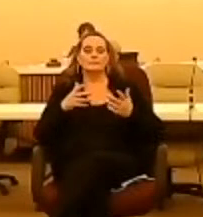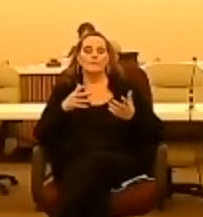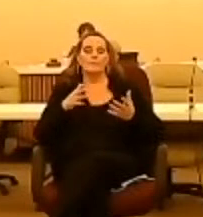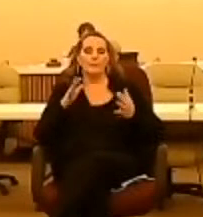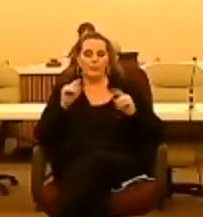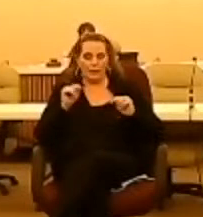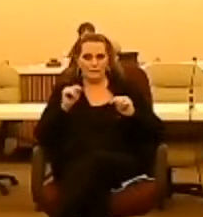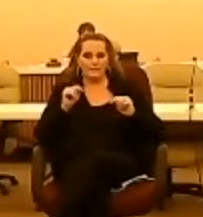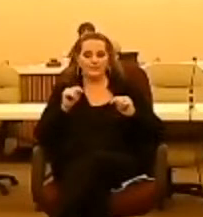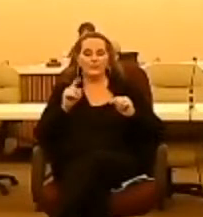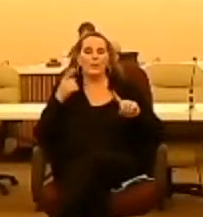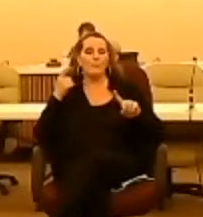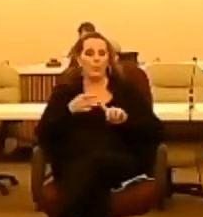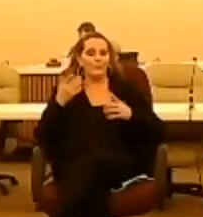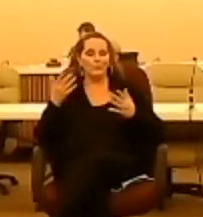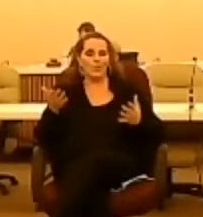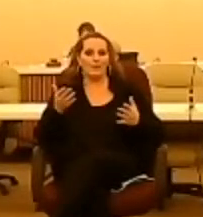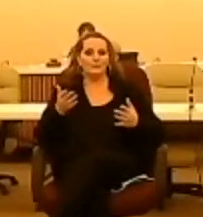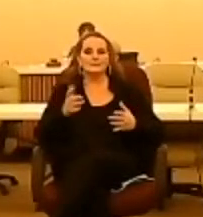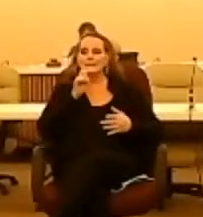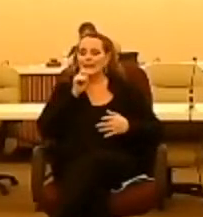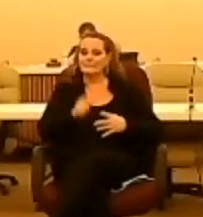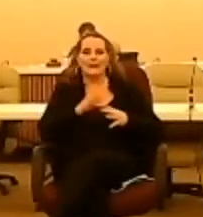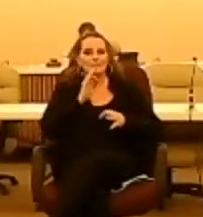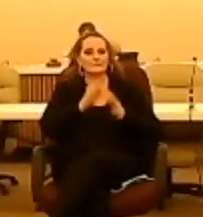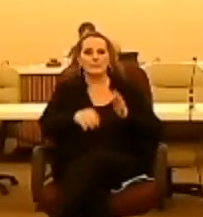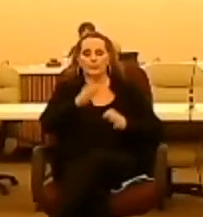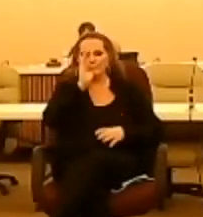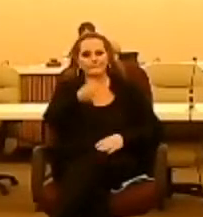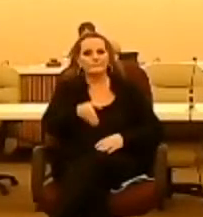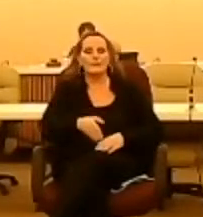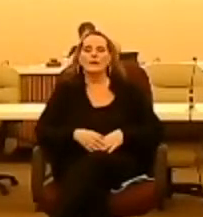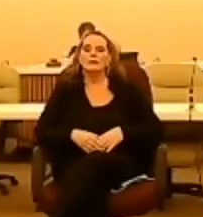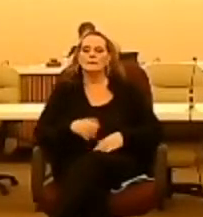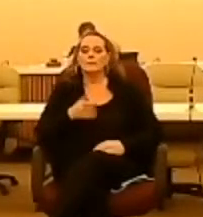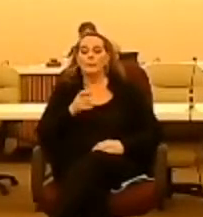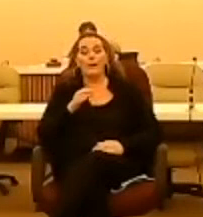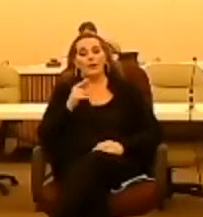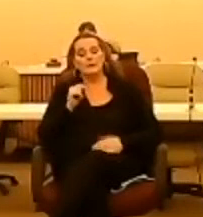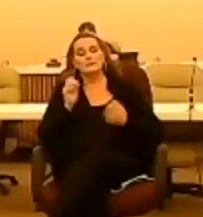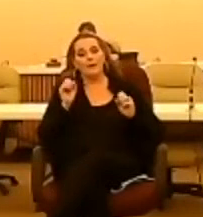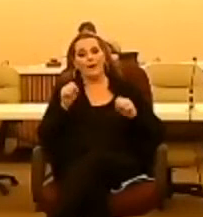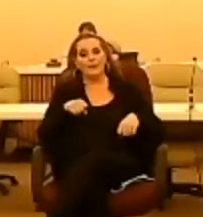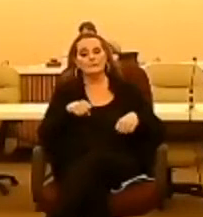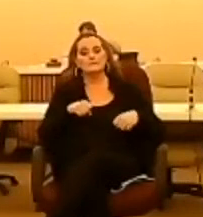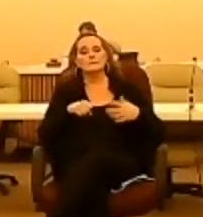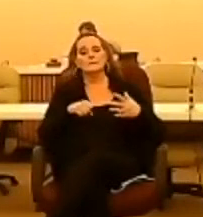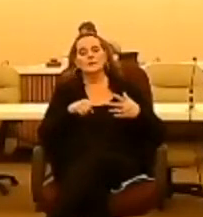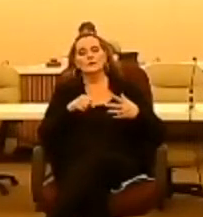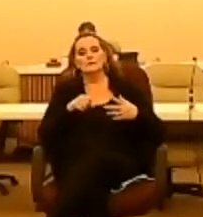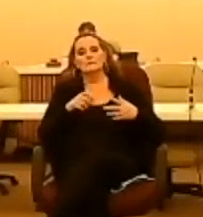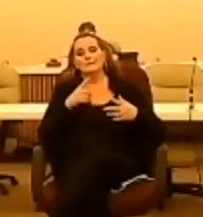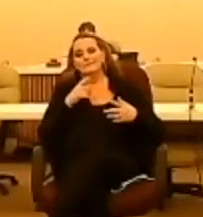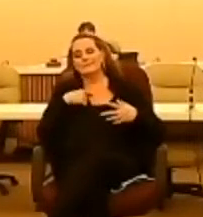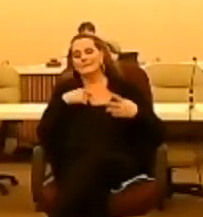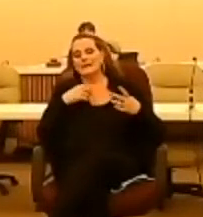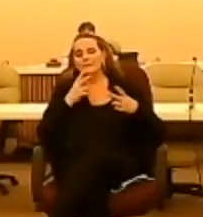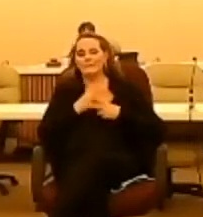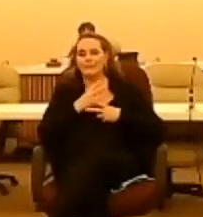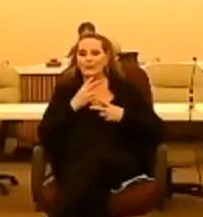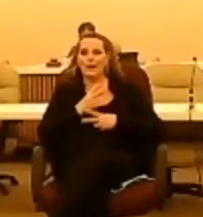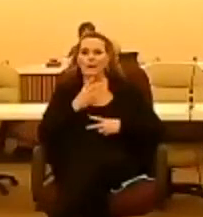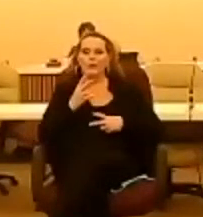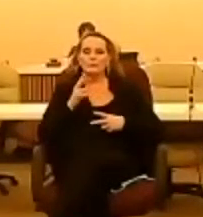but their point is it's not simple, straightforward, but they could at least get a ballpark estimate by doing their